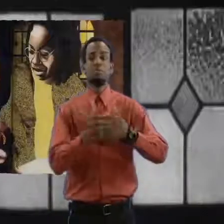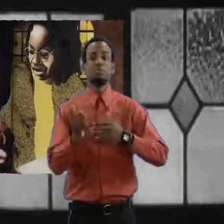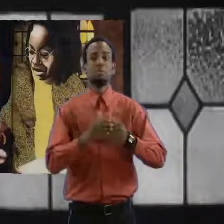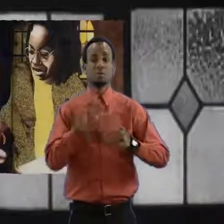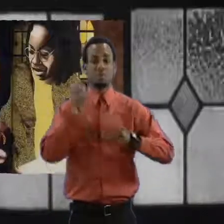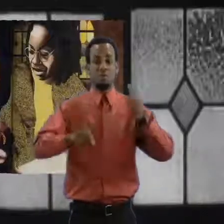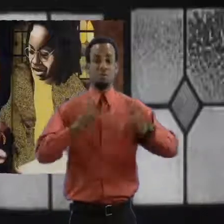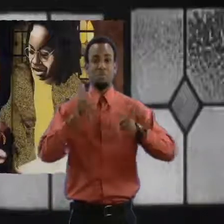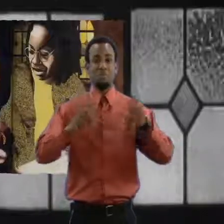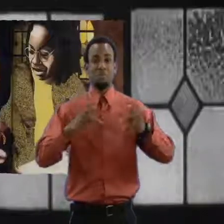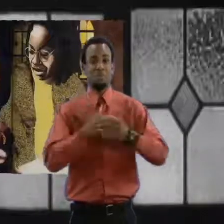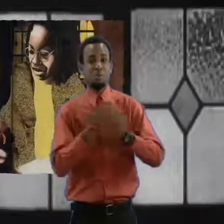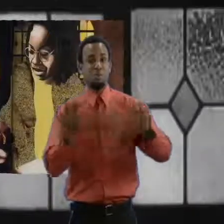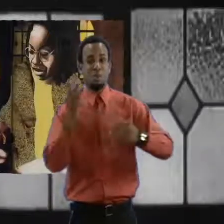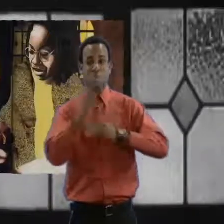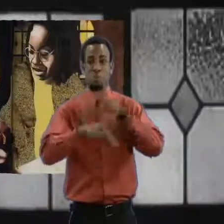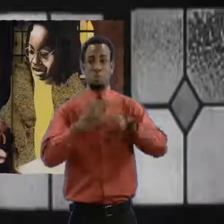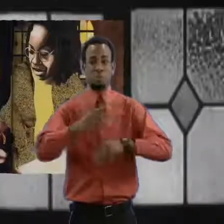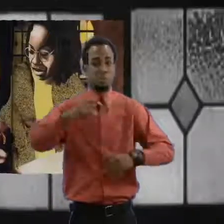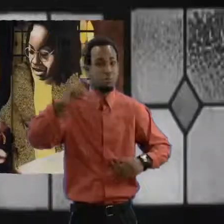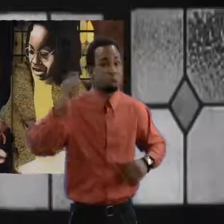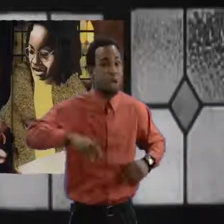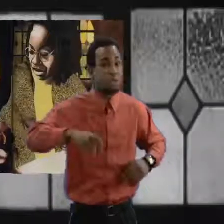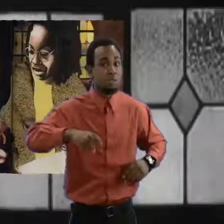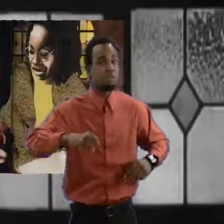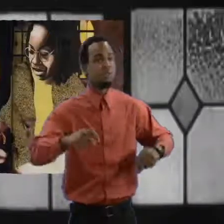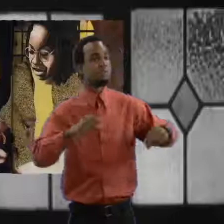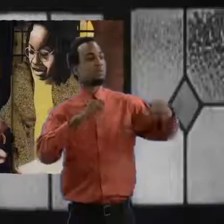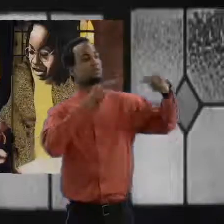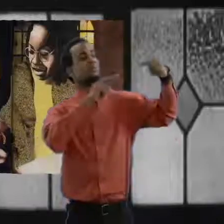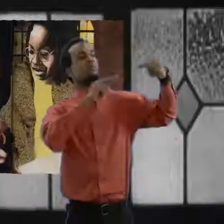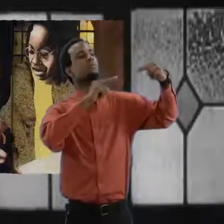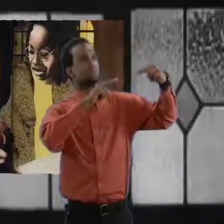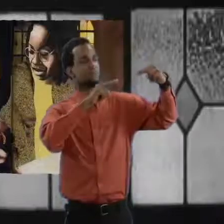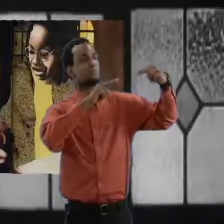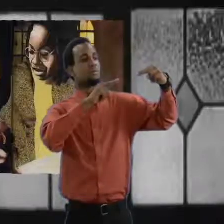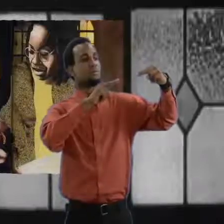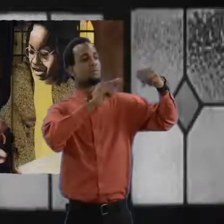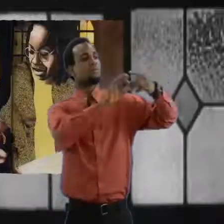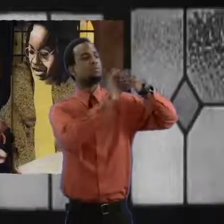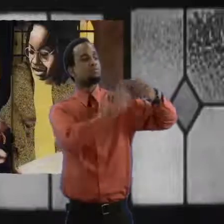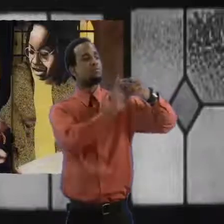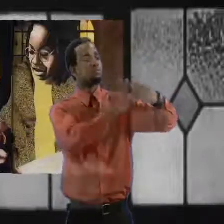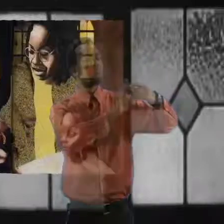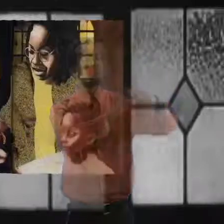Sooner or later, all the people of the world will have to discover a way to live together.